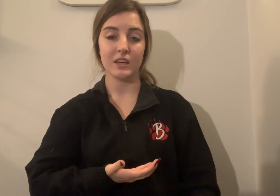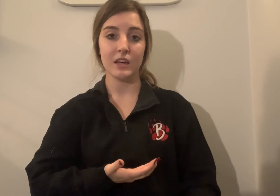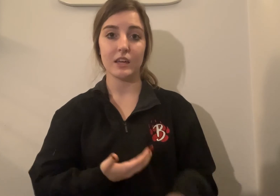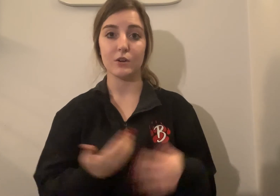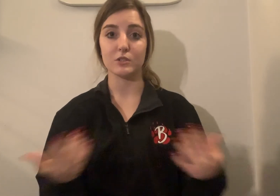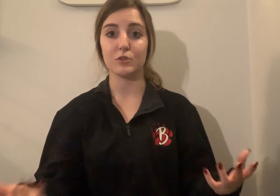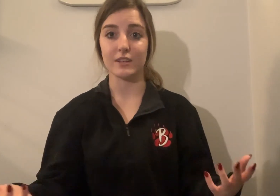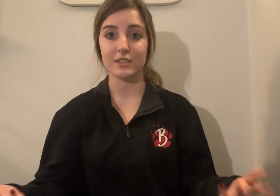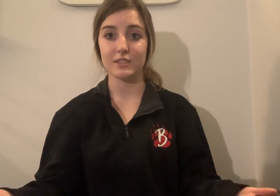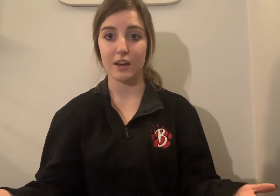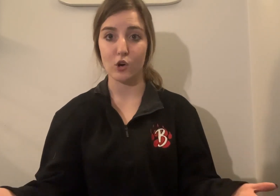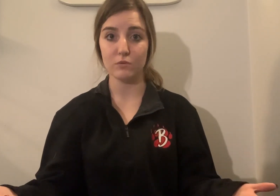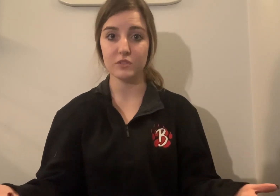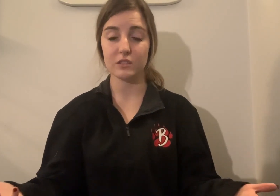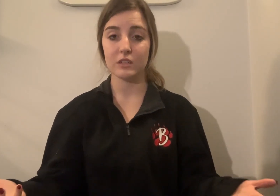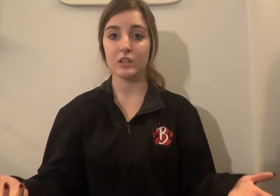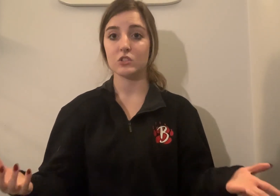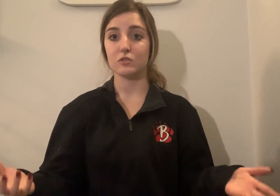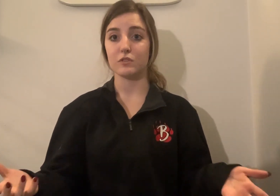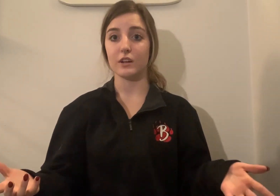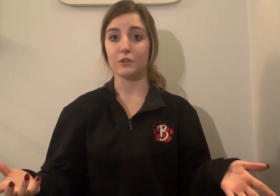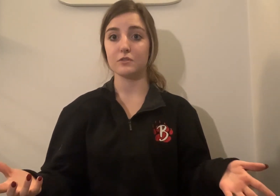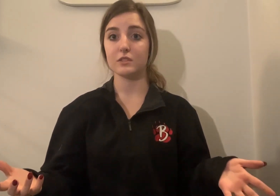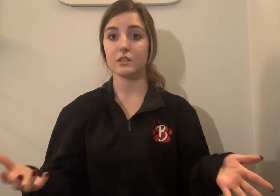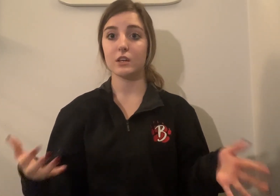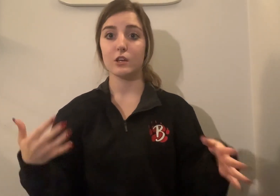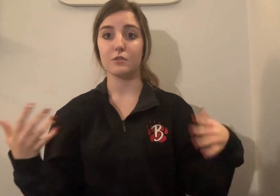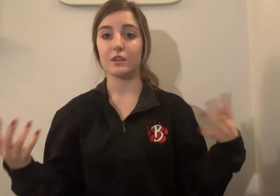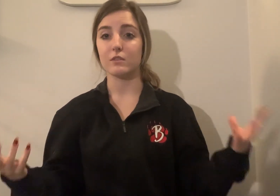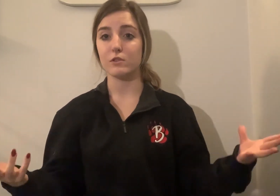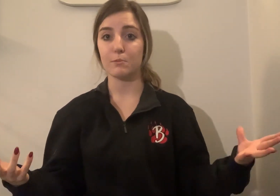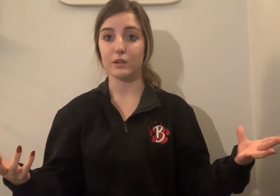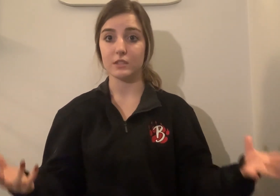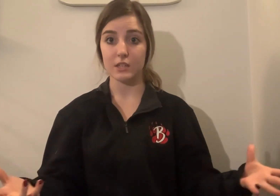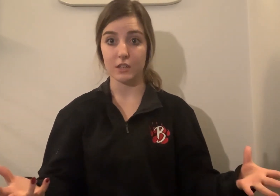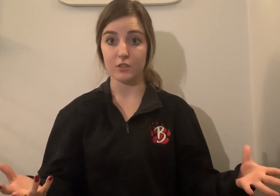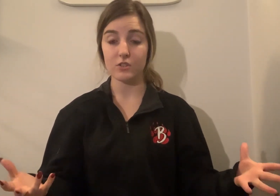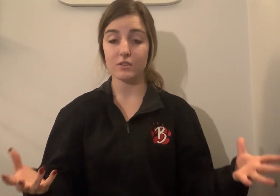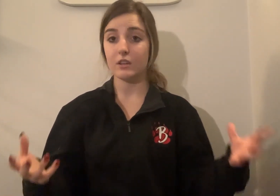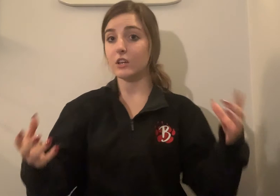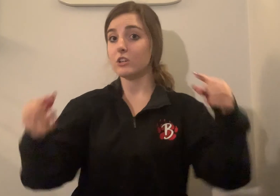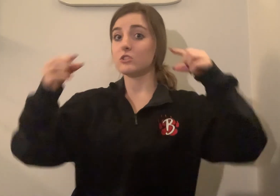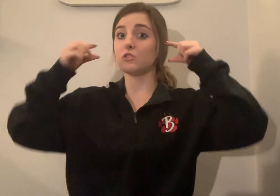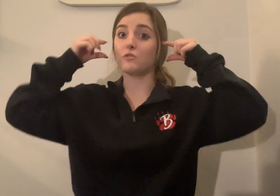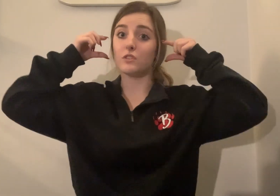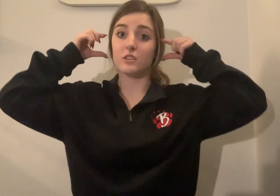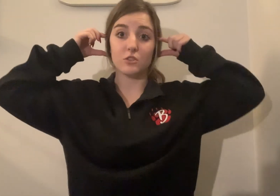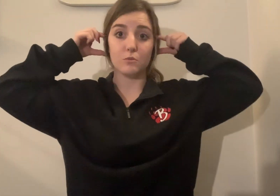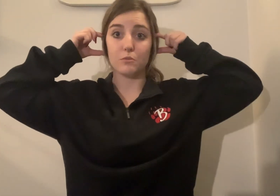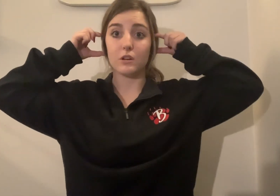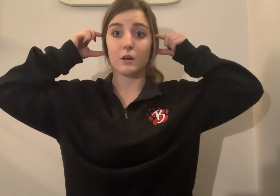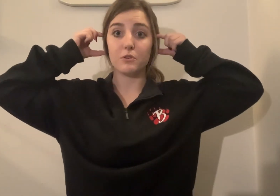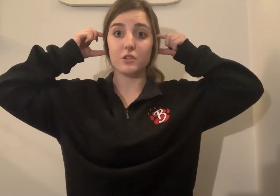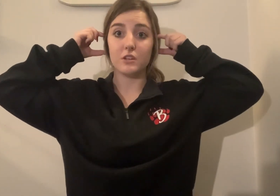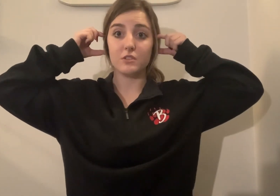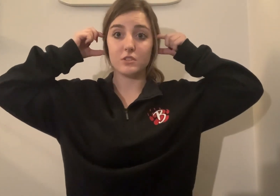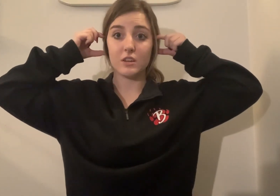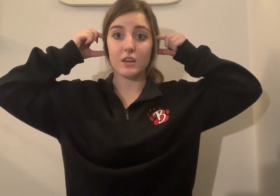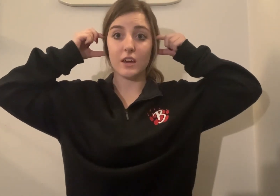He also has his elves. So for elves, you think of their pointy ears. So you cup your ears and then